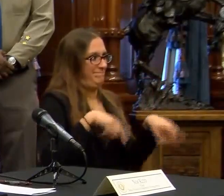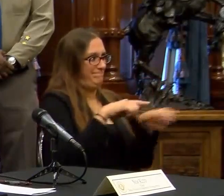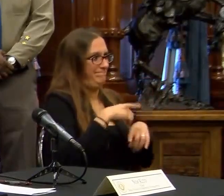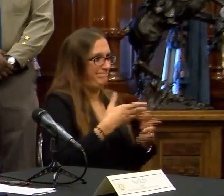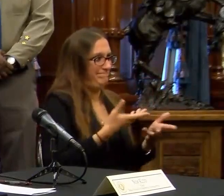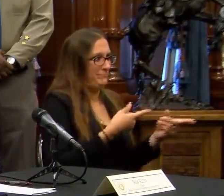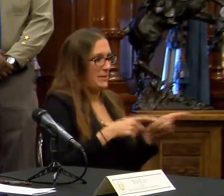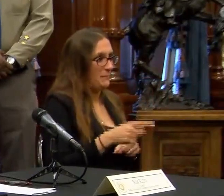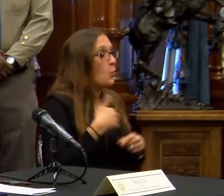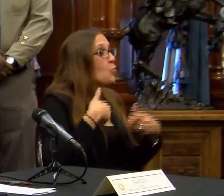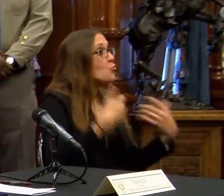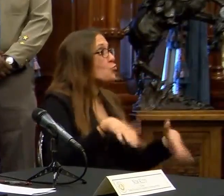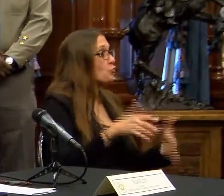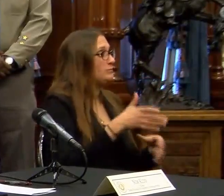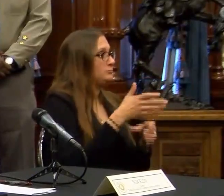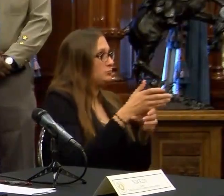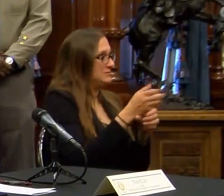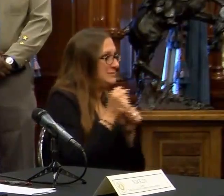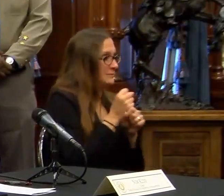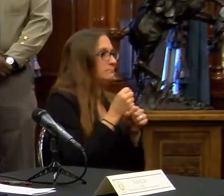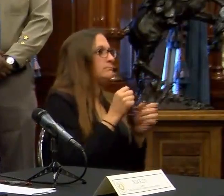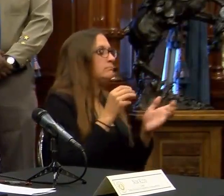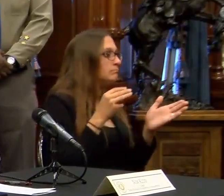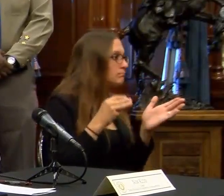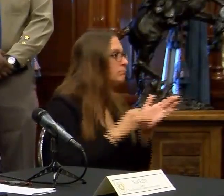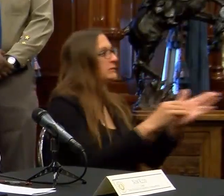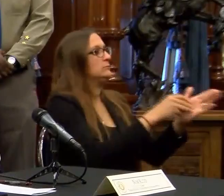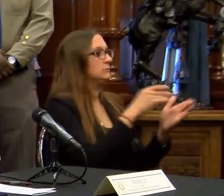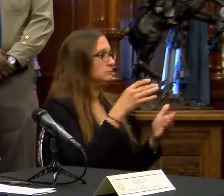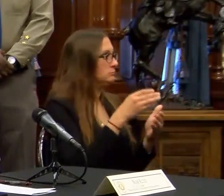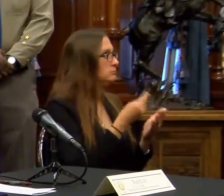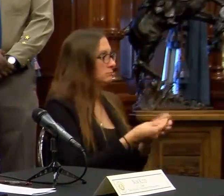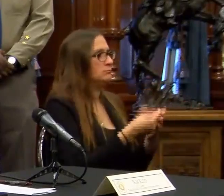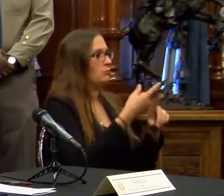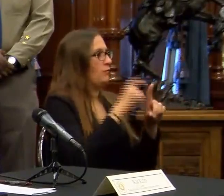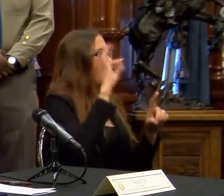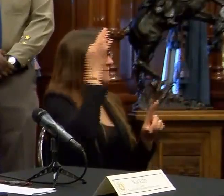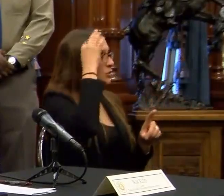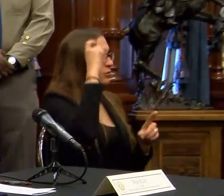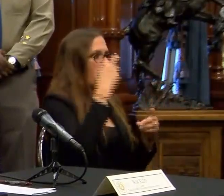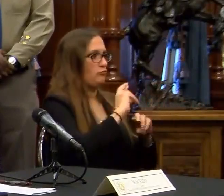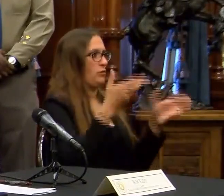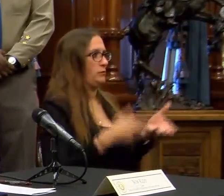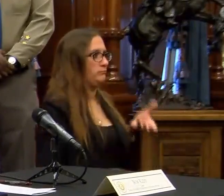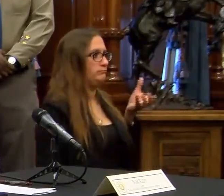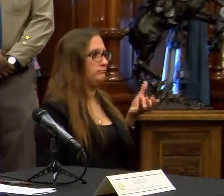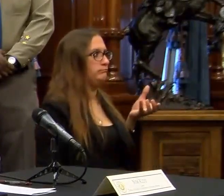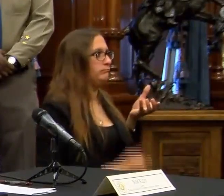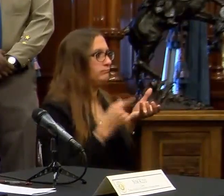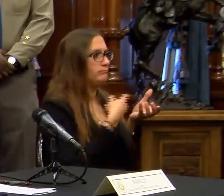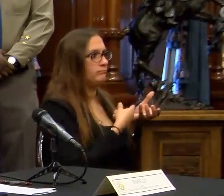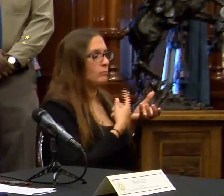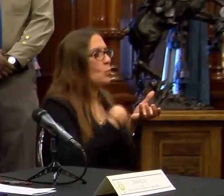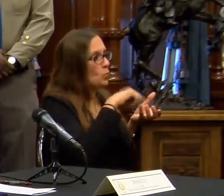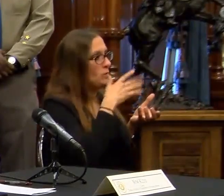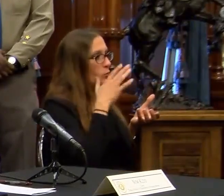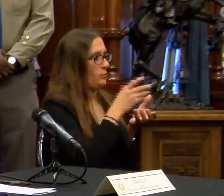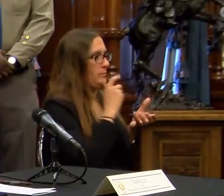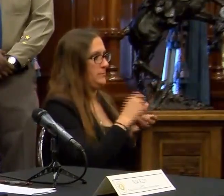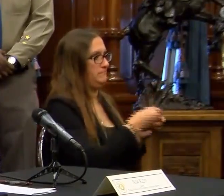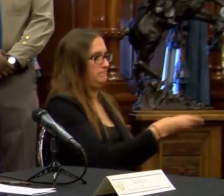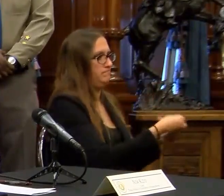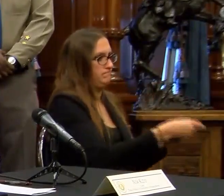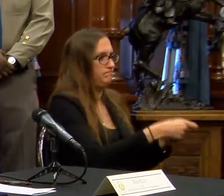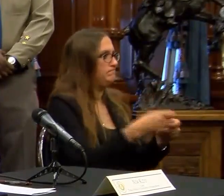We have already received millions of dollars from the federal government already in our hands that we will be parceling out